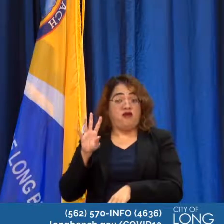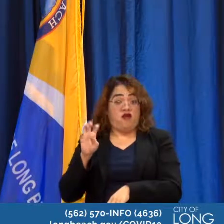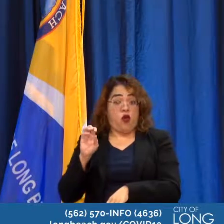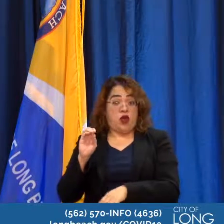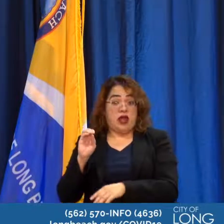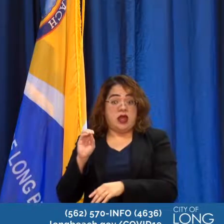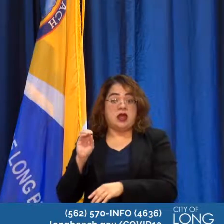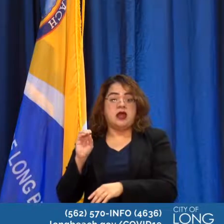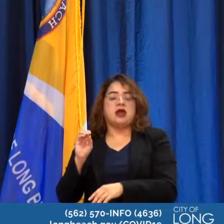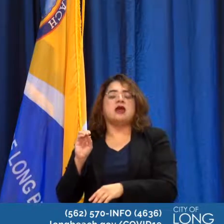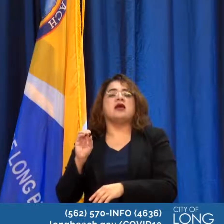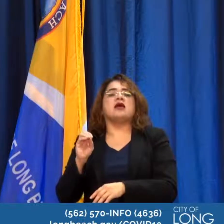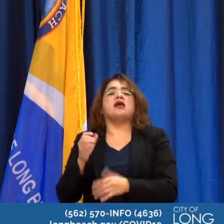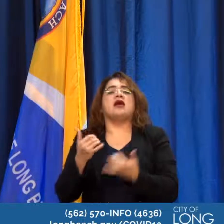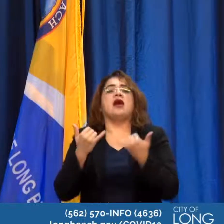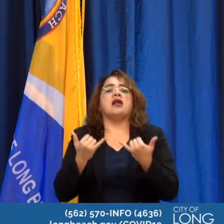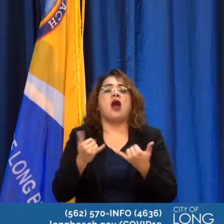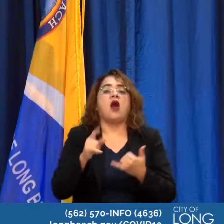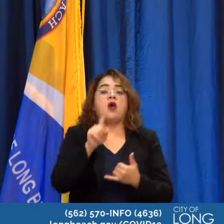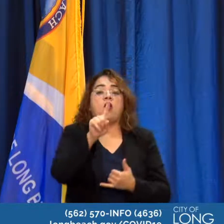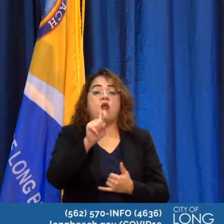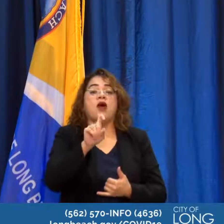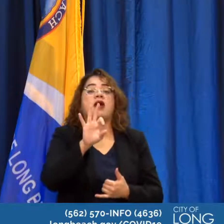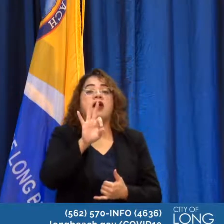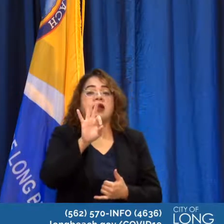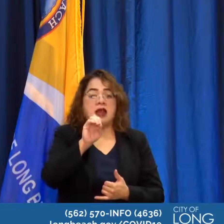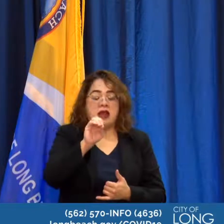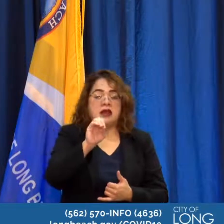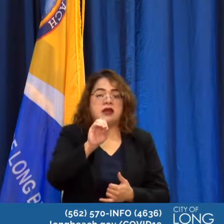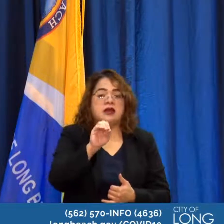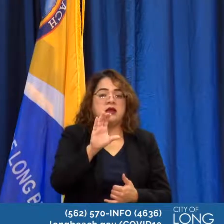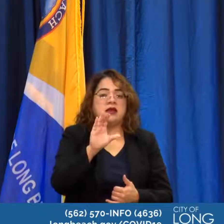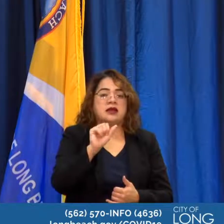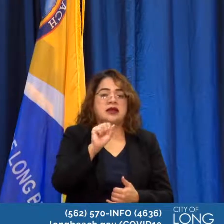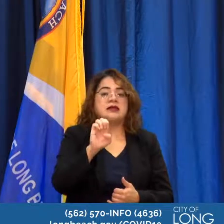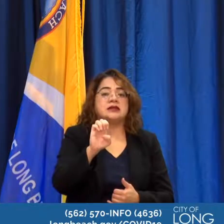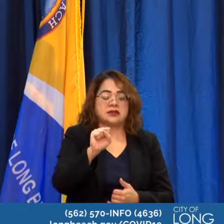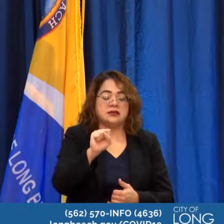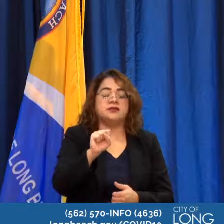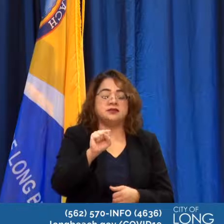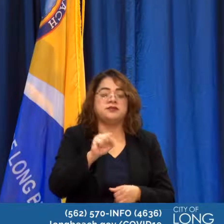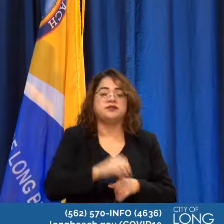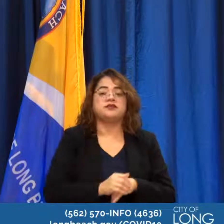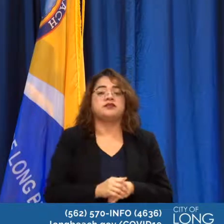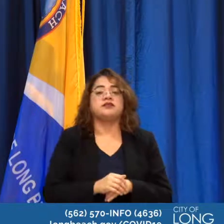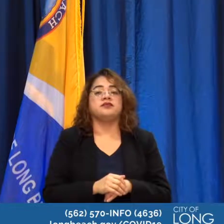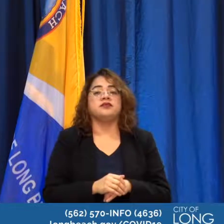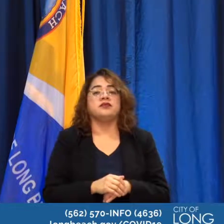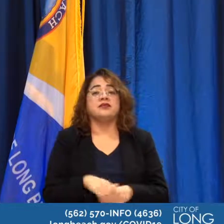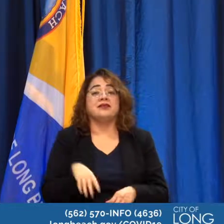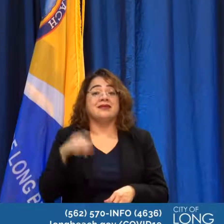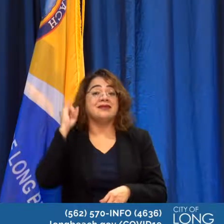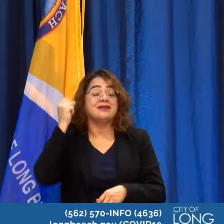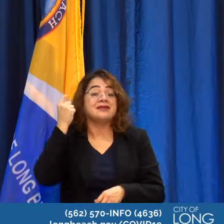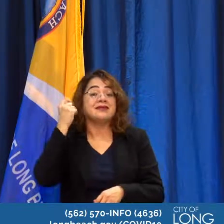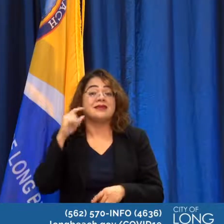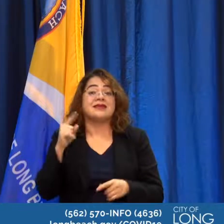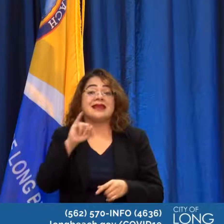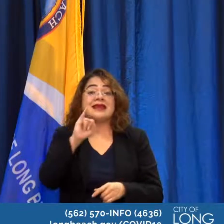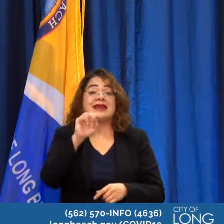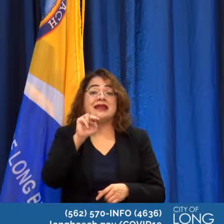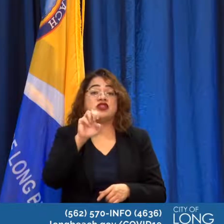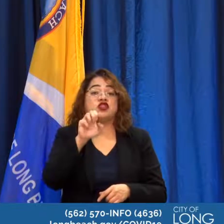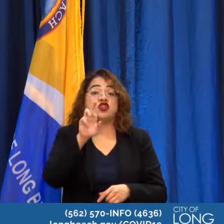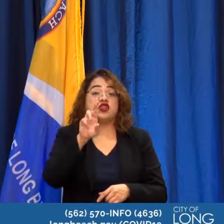about 190 new cases today. And in our ICU beds, we are